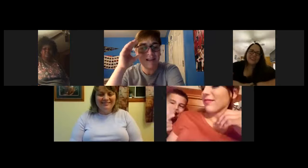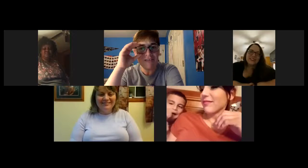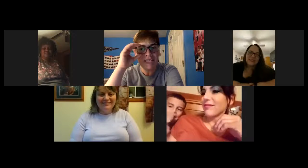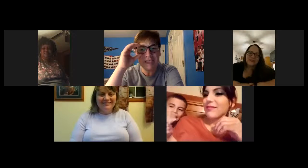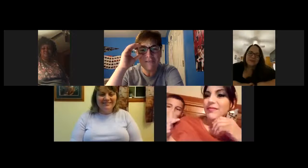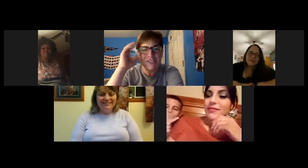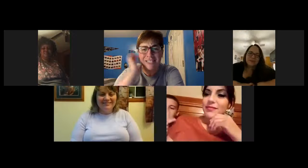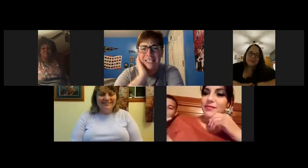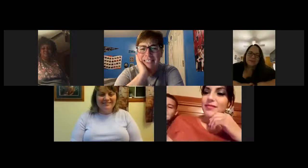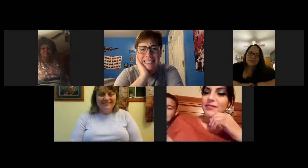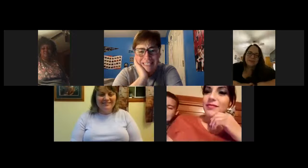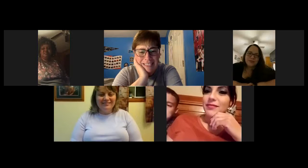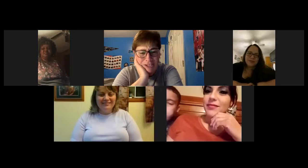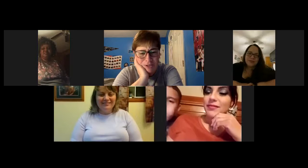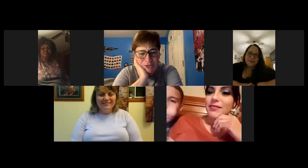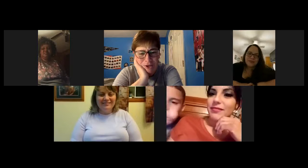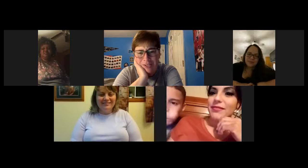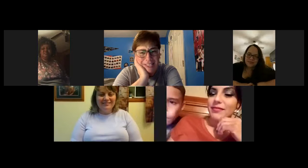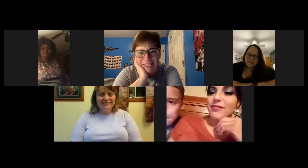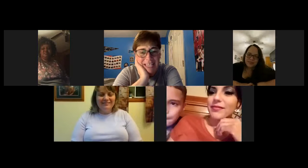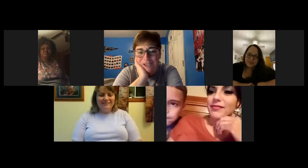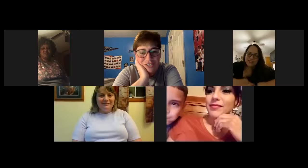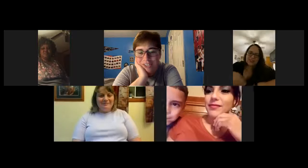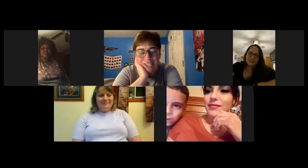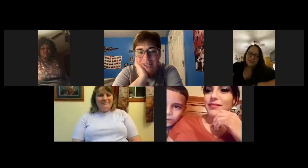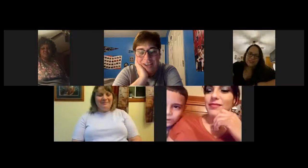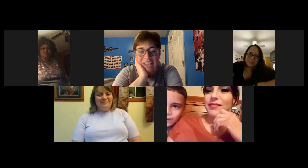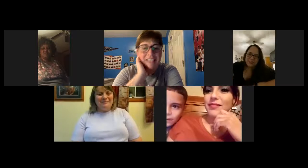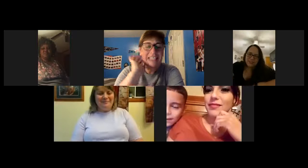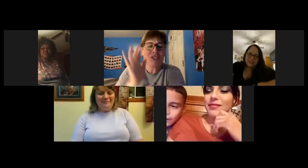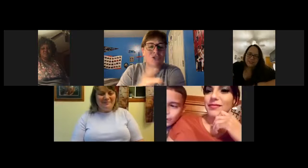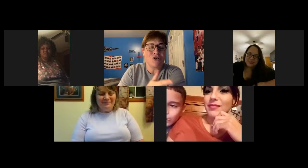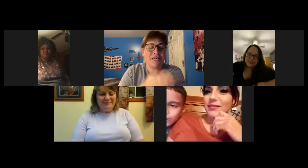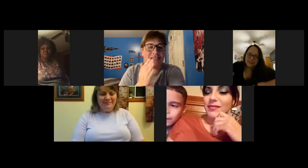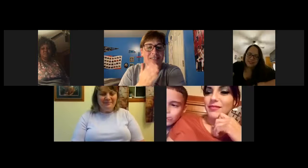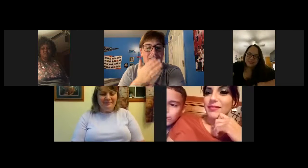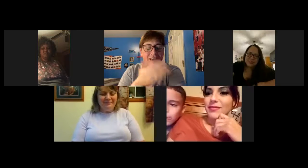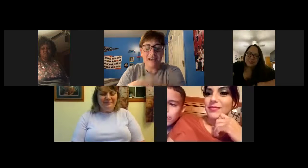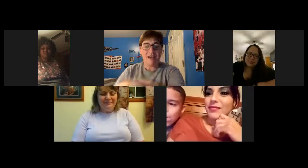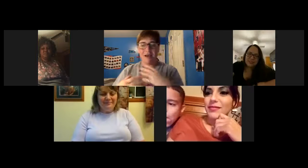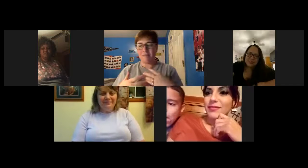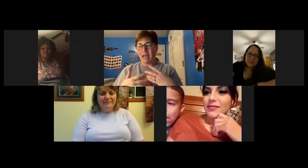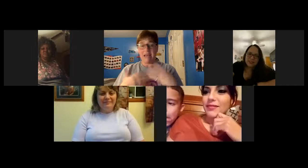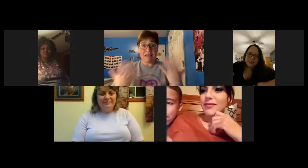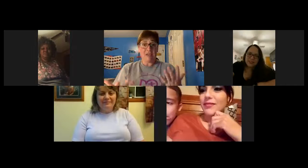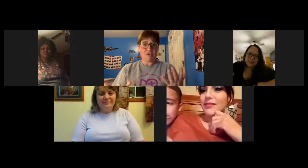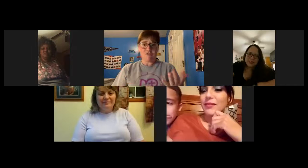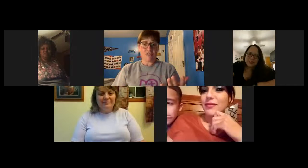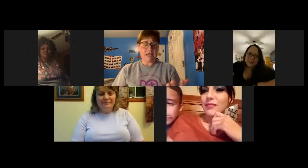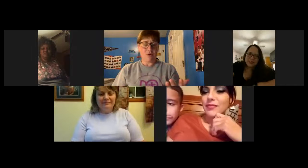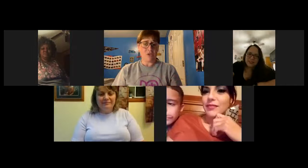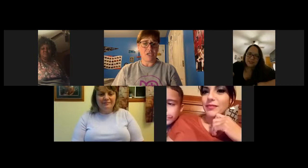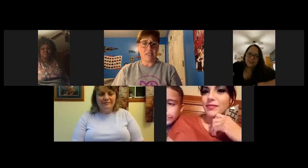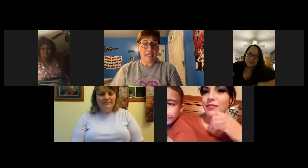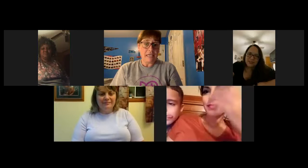he'd love to just sit and listen to you talk, because his teacher is, I think her